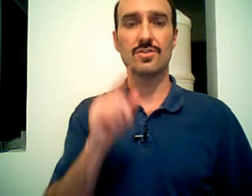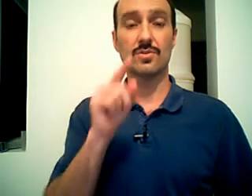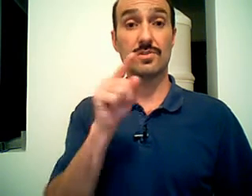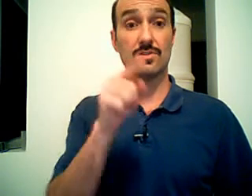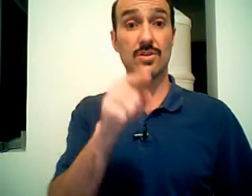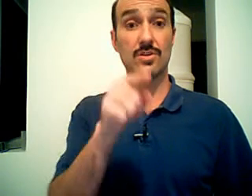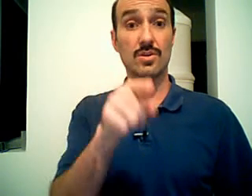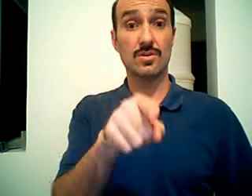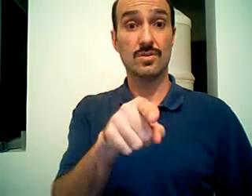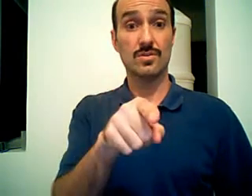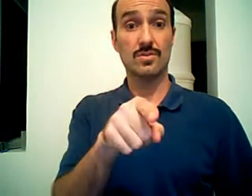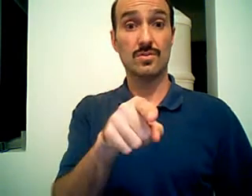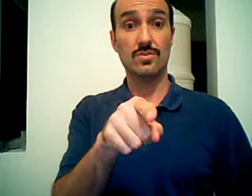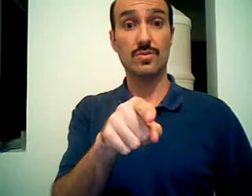it's you